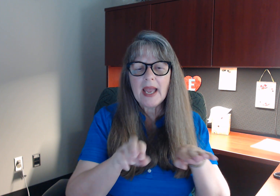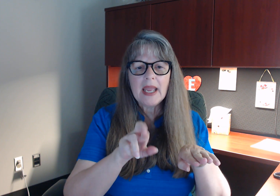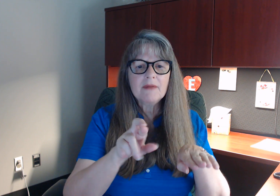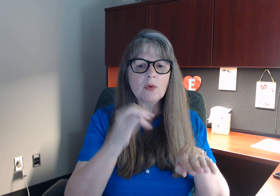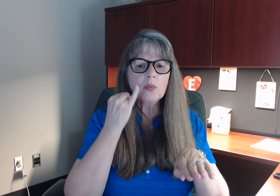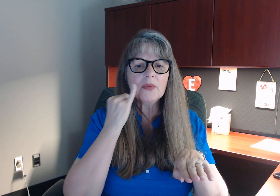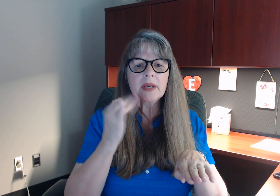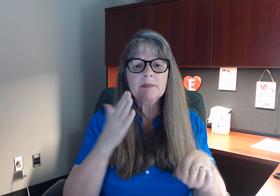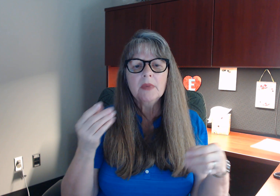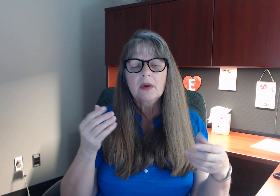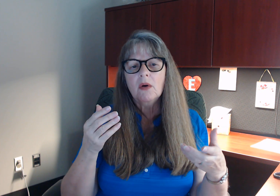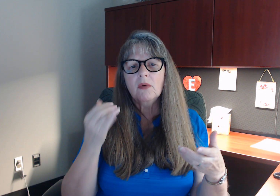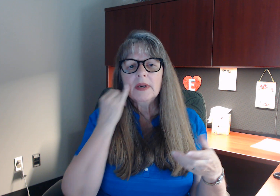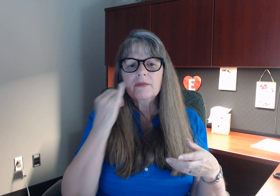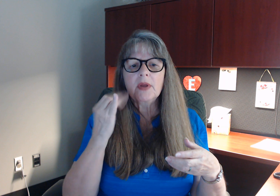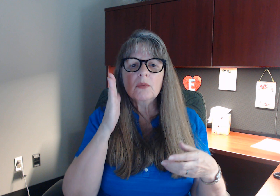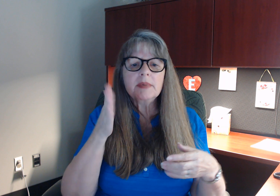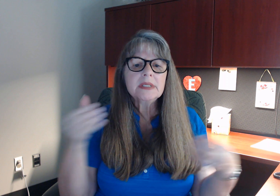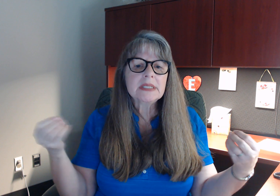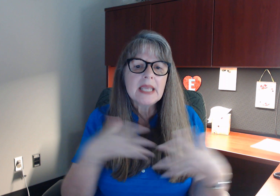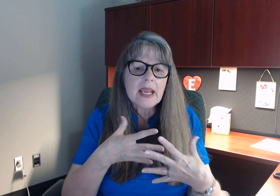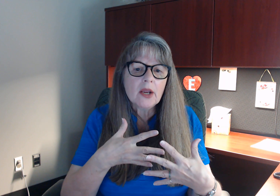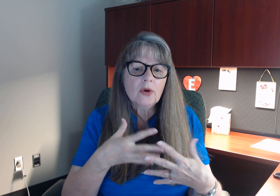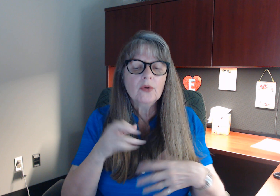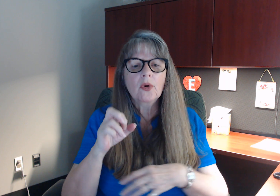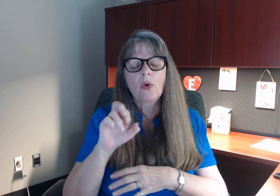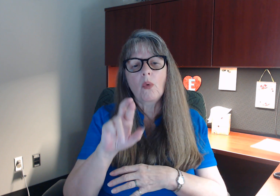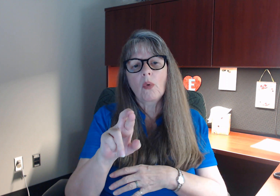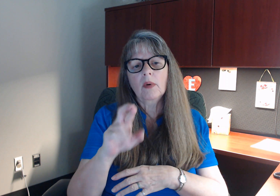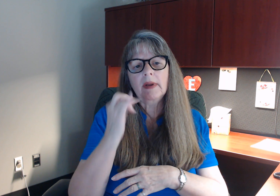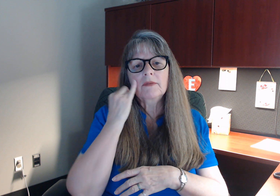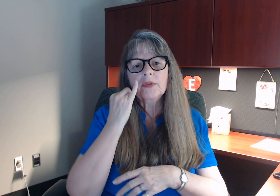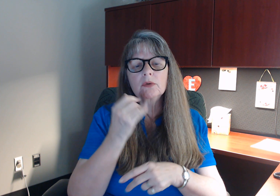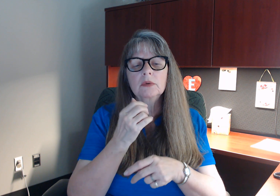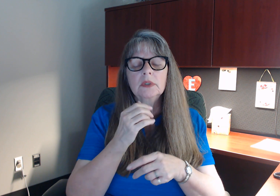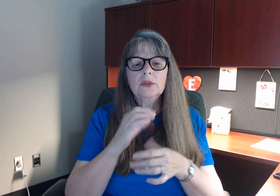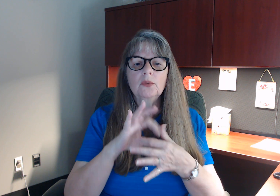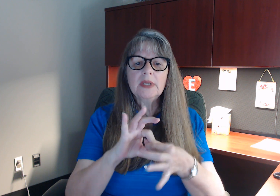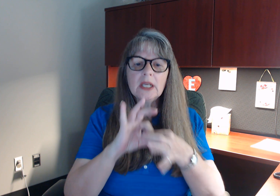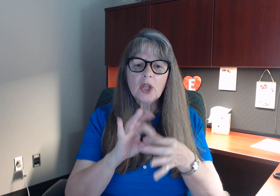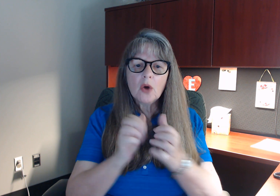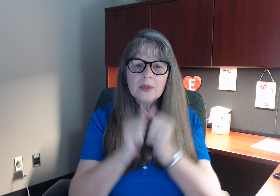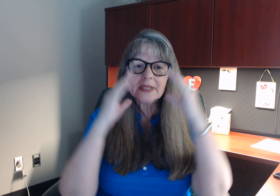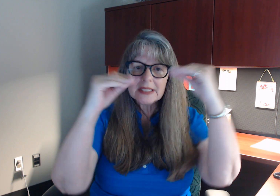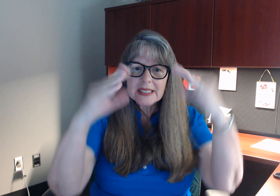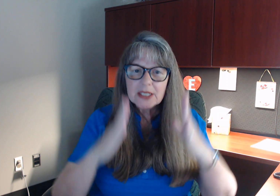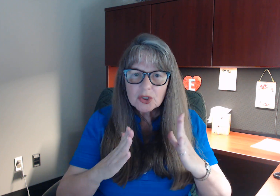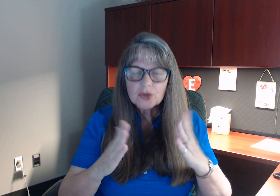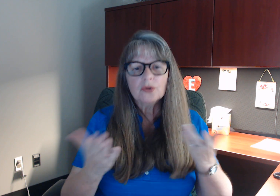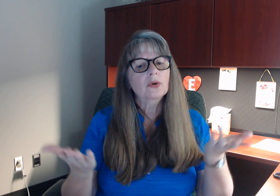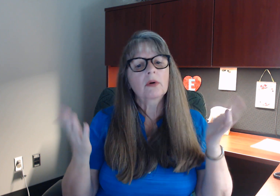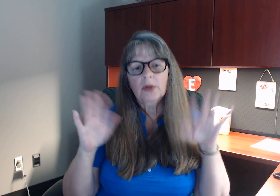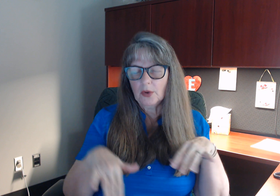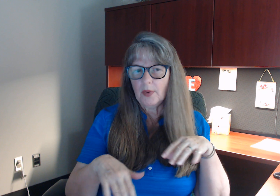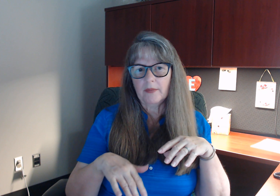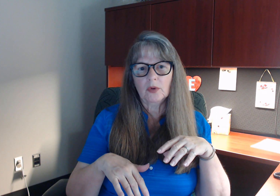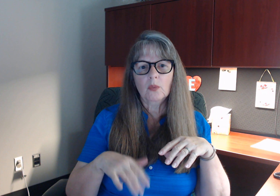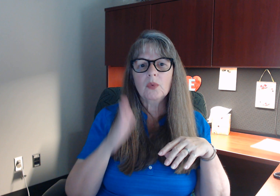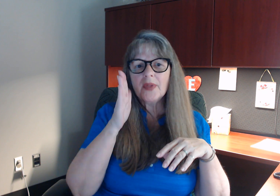behave, or if they will be scared, or if they'll, get along with the teacher, or, whatever. Will they